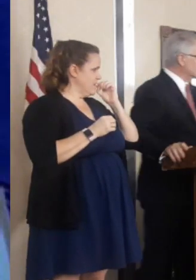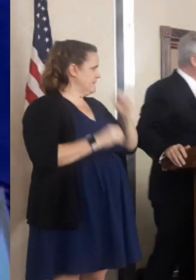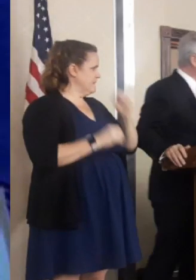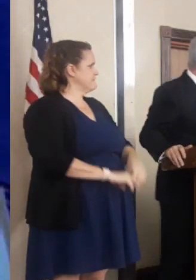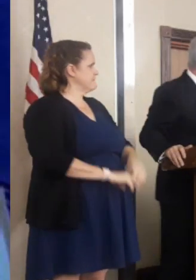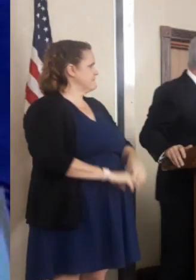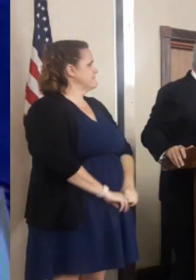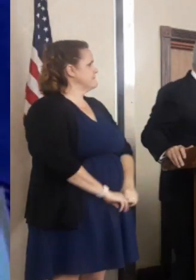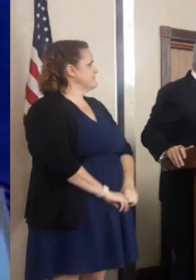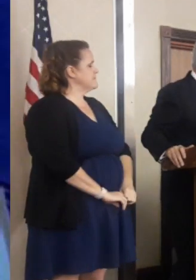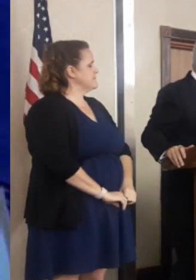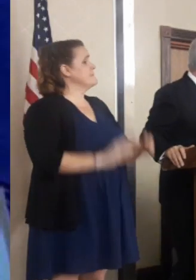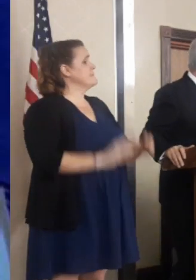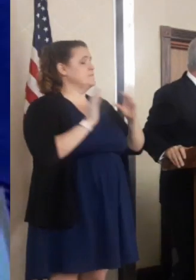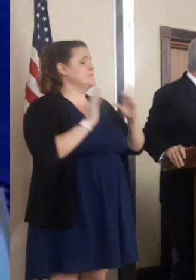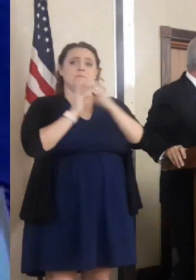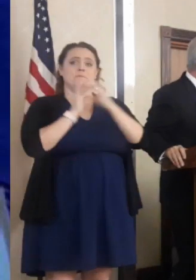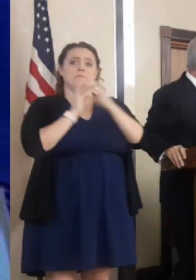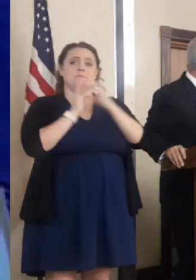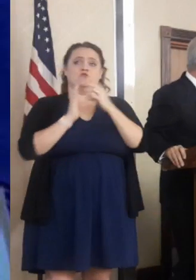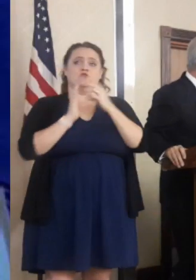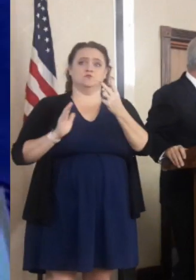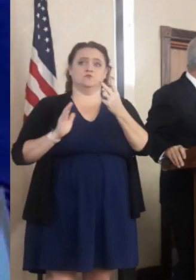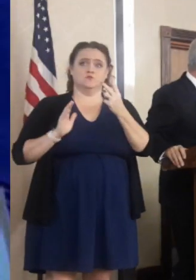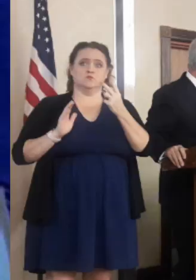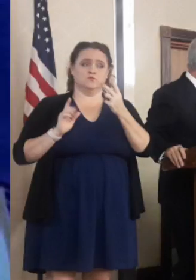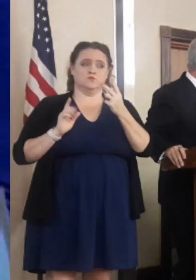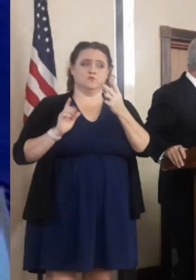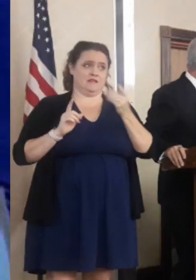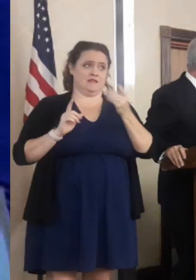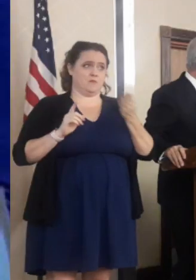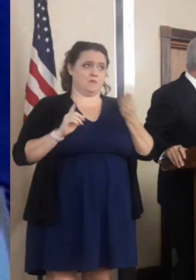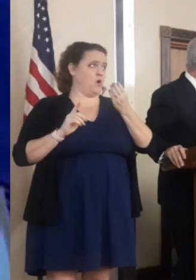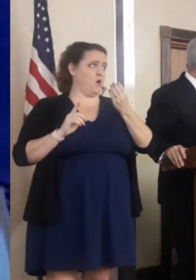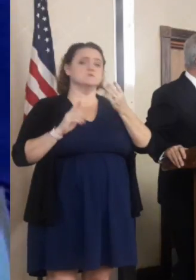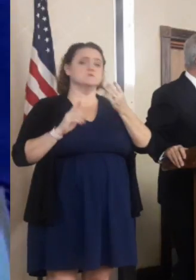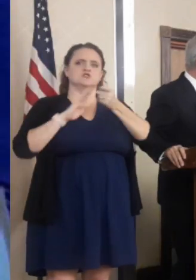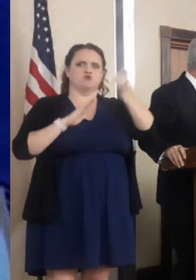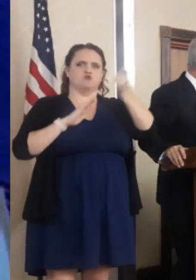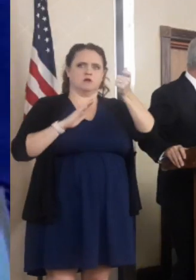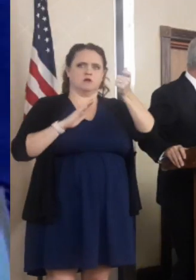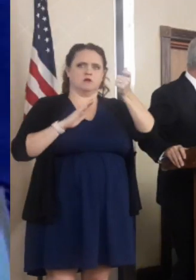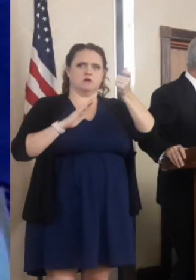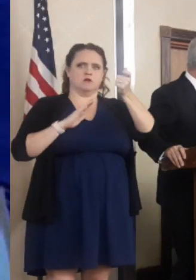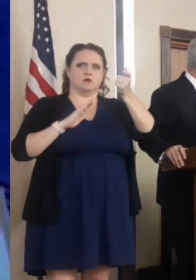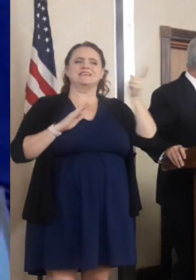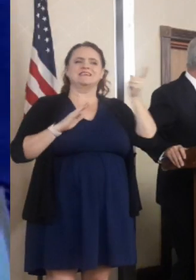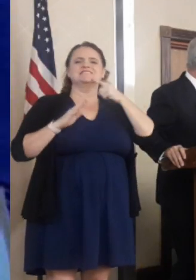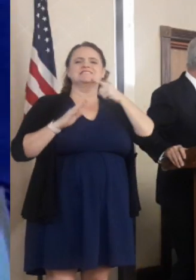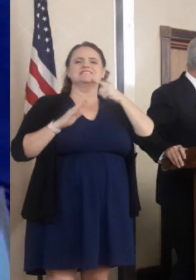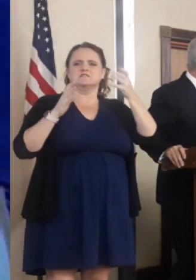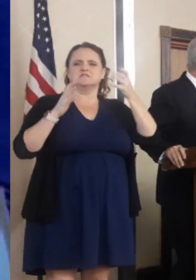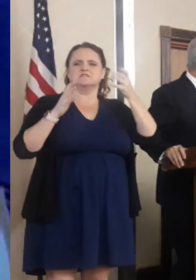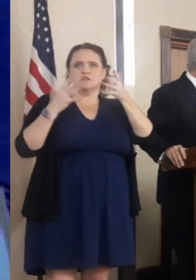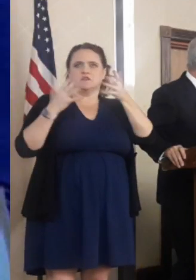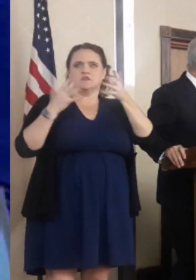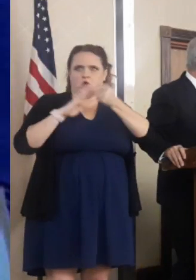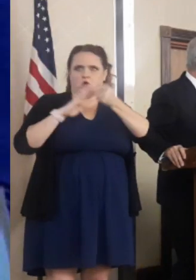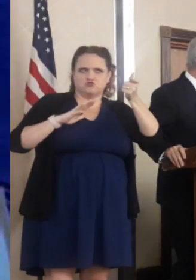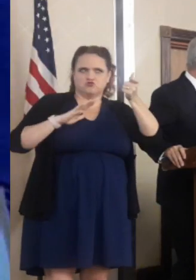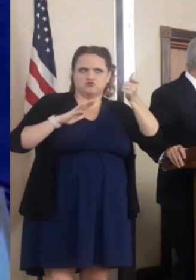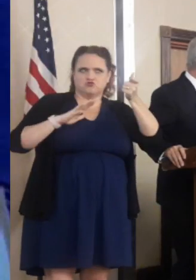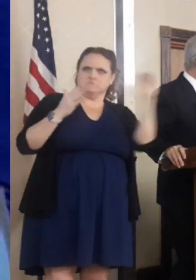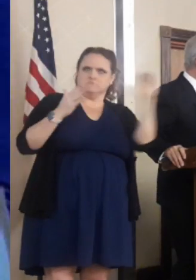Paragraph 2 in the proposed was struck, instead unstrike it, and replace the first